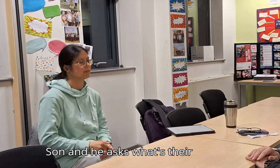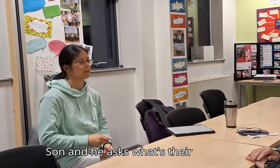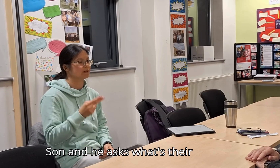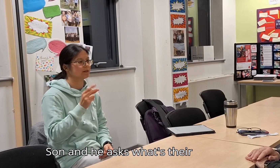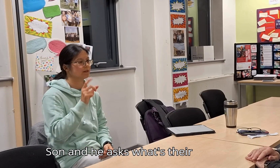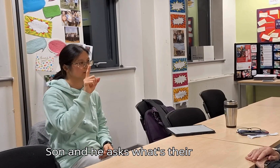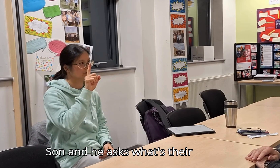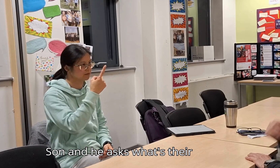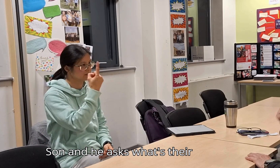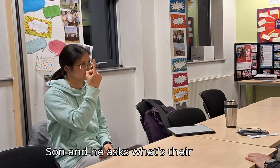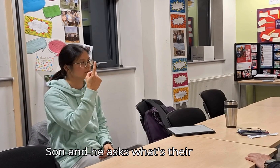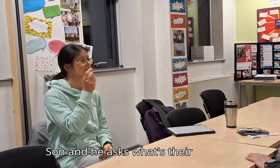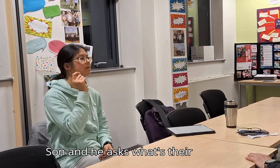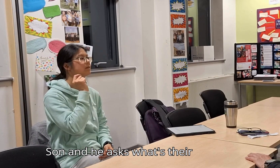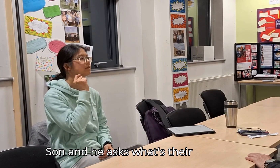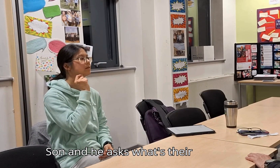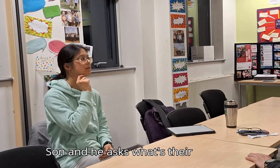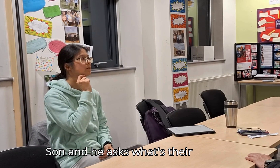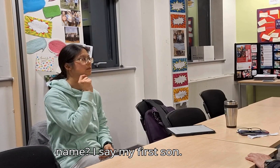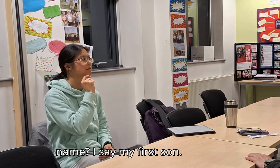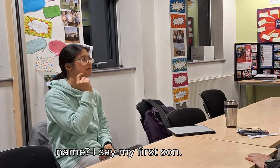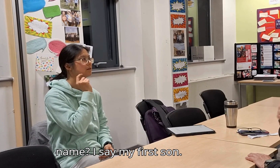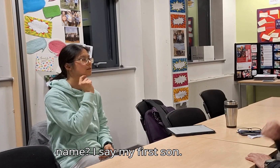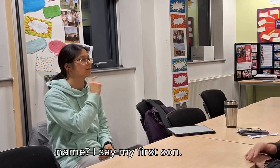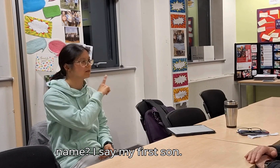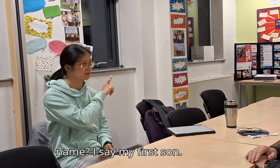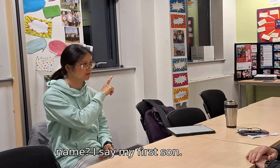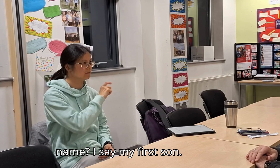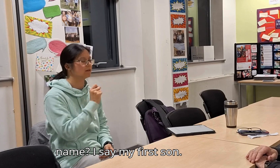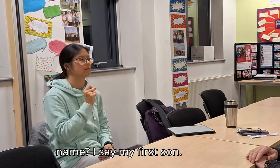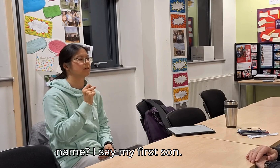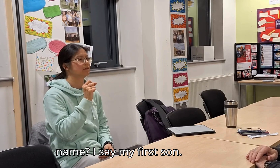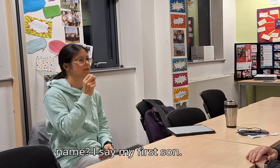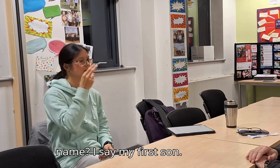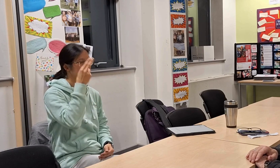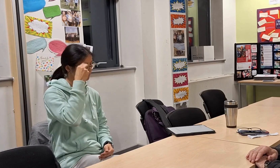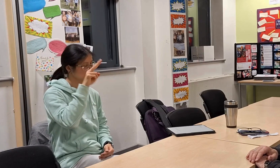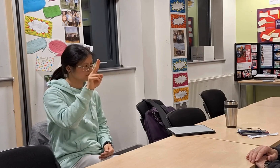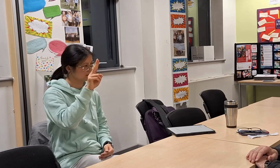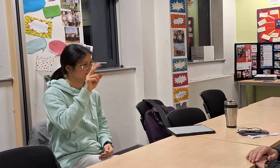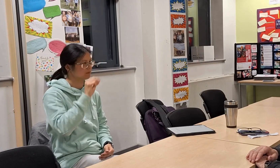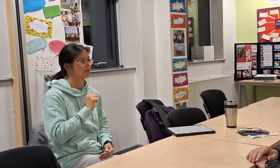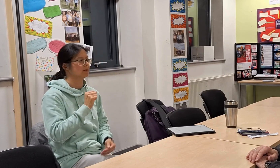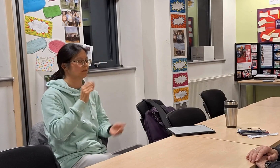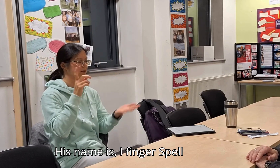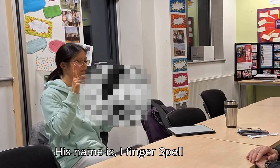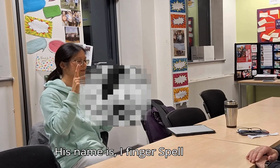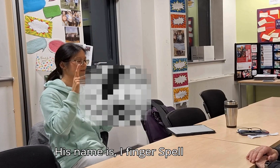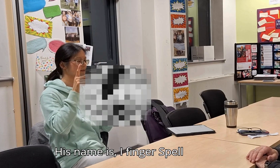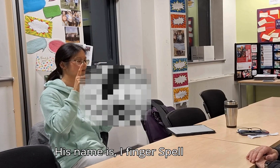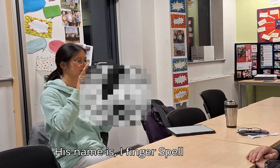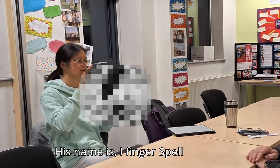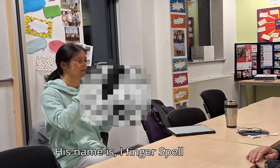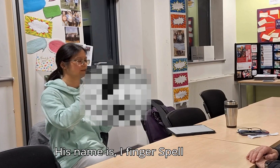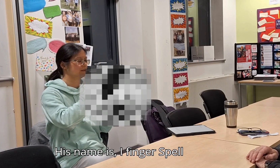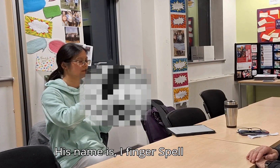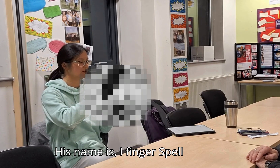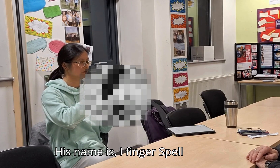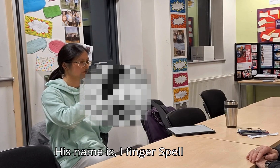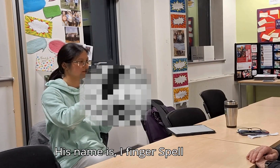son. And he asks, what's their name? I say my first son, his name is finger